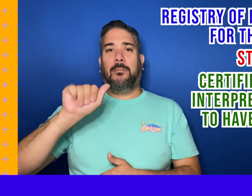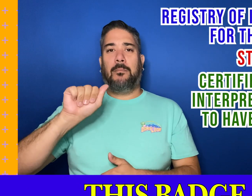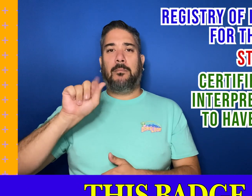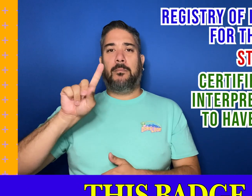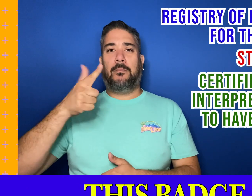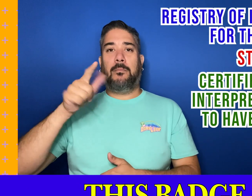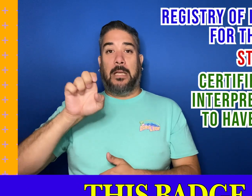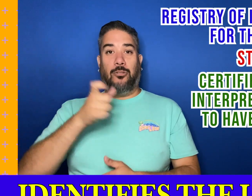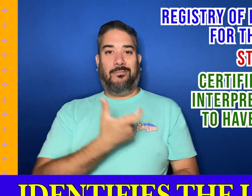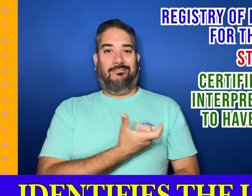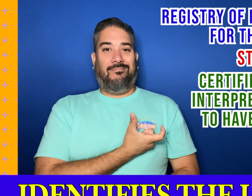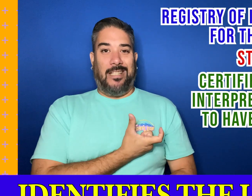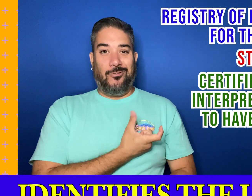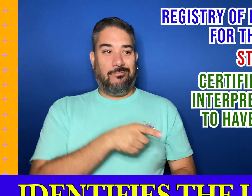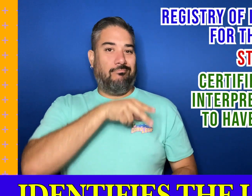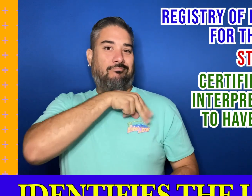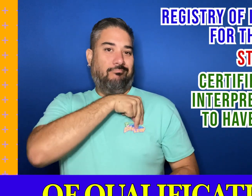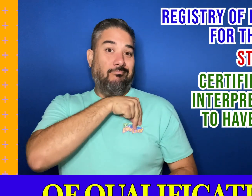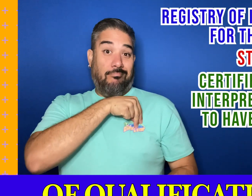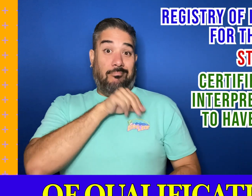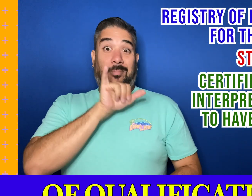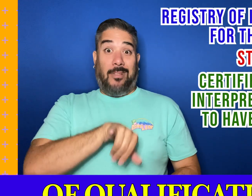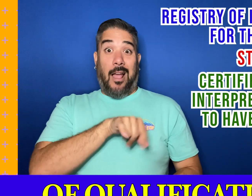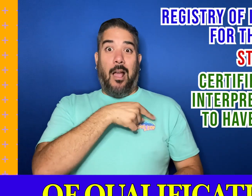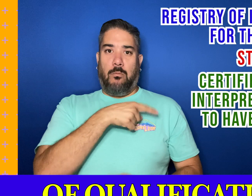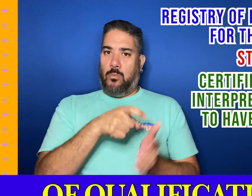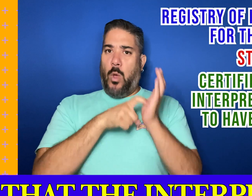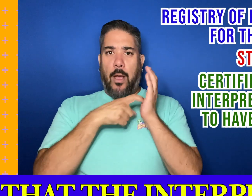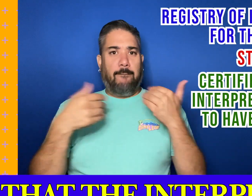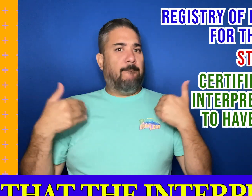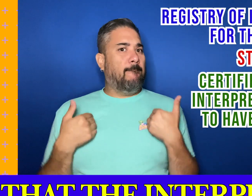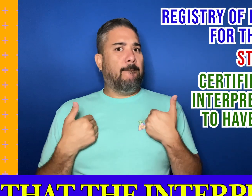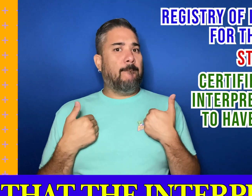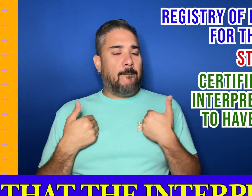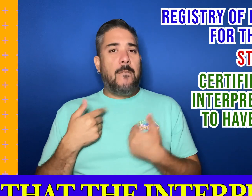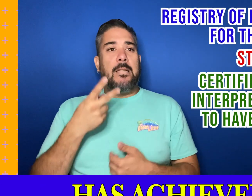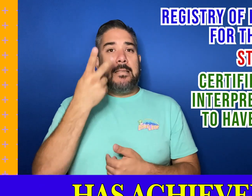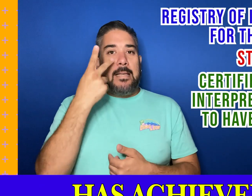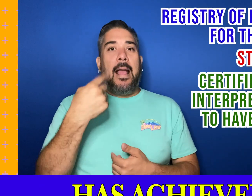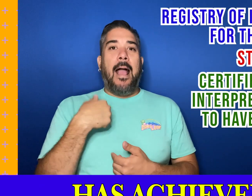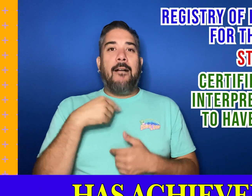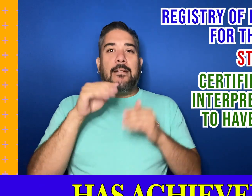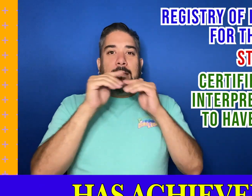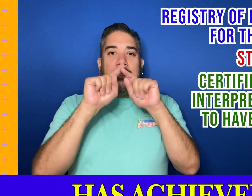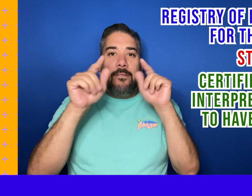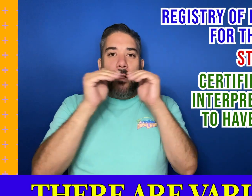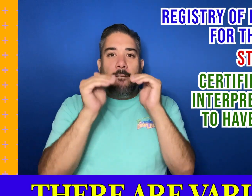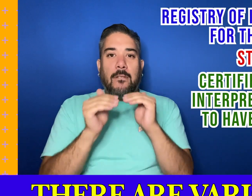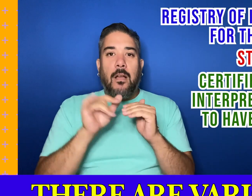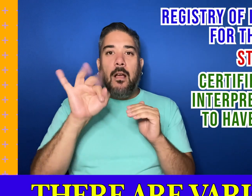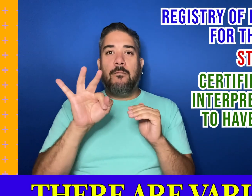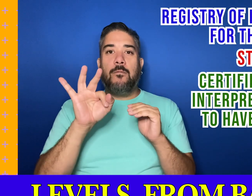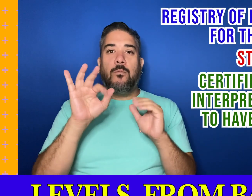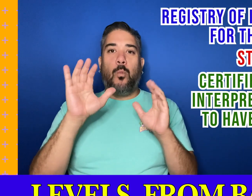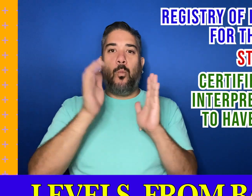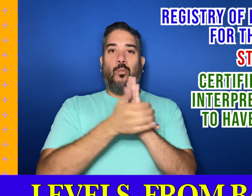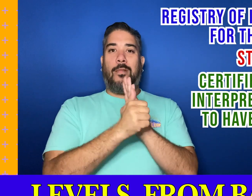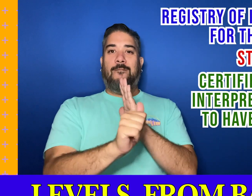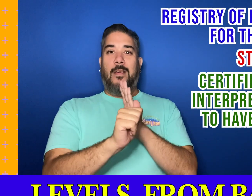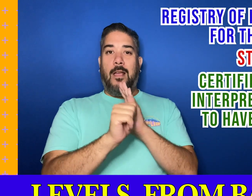This badge identifies the level of qualification that the interpreter has achieved. There are various levels from basic